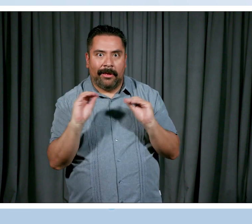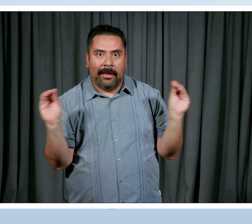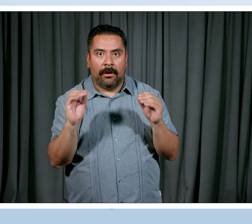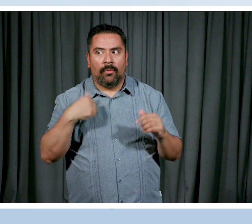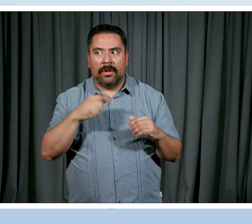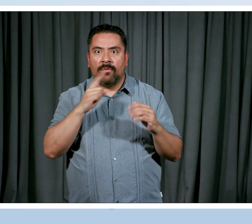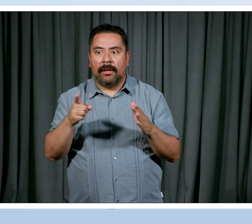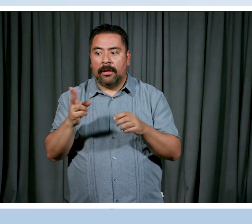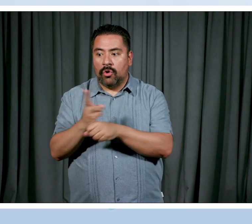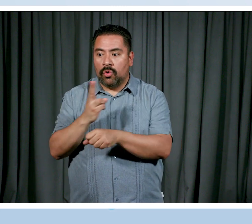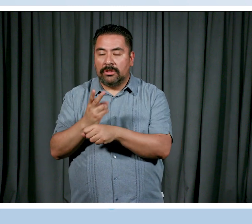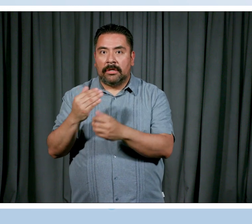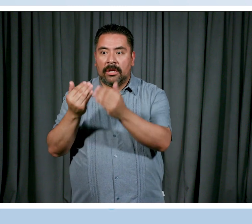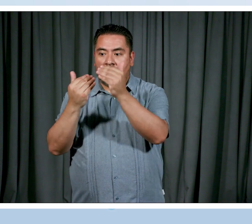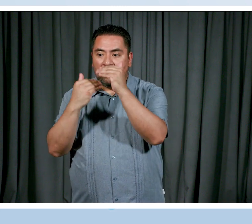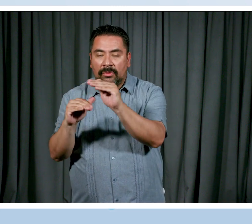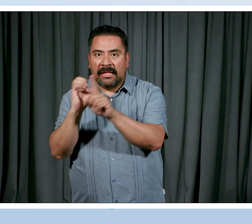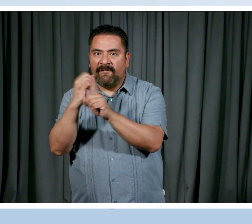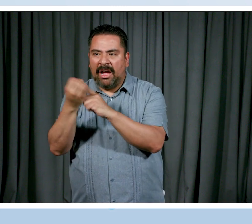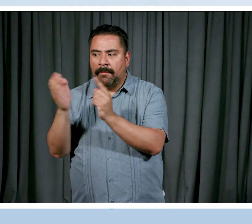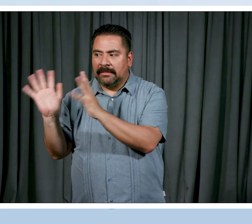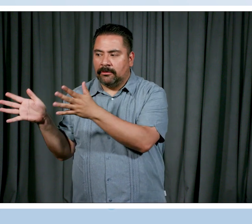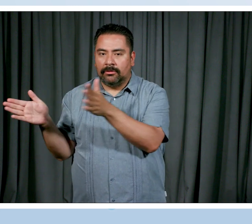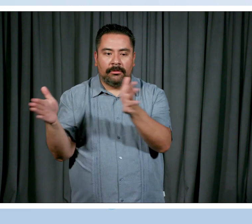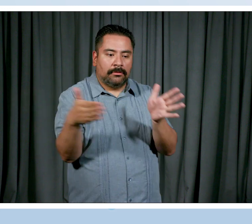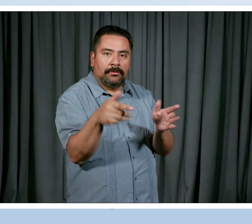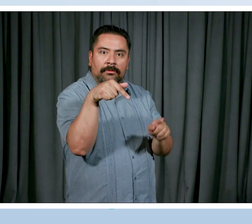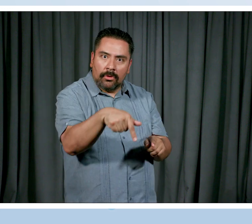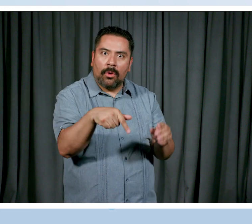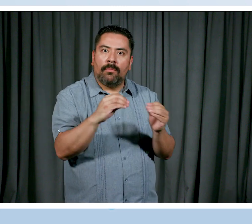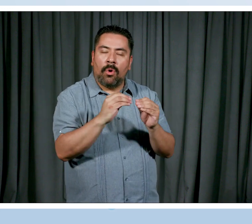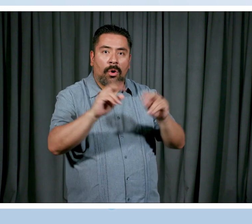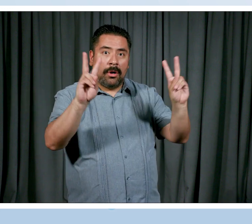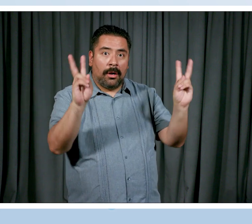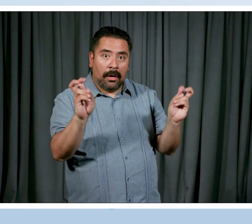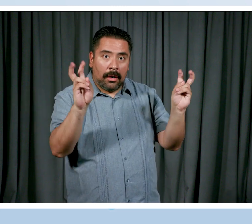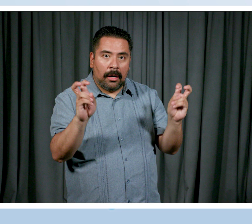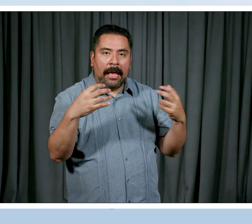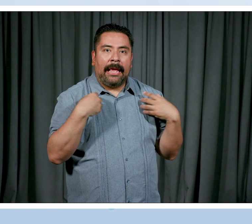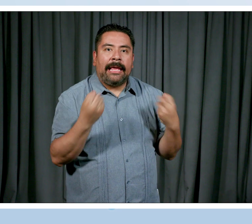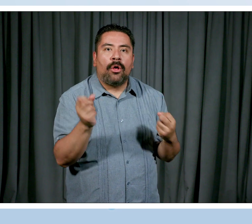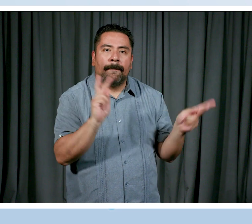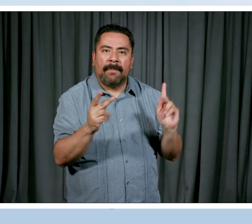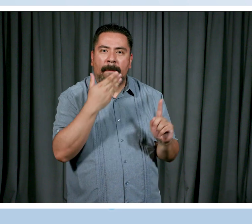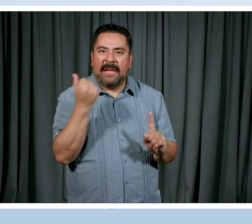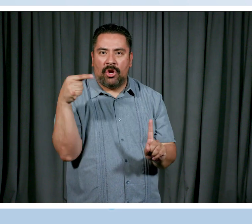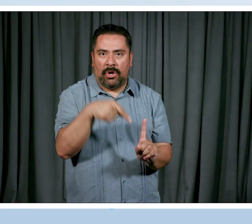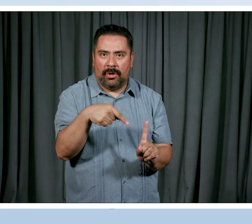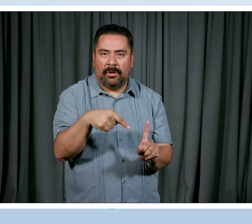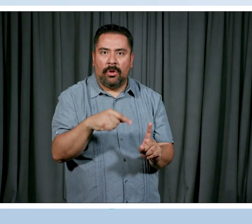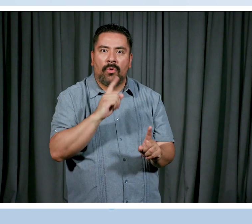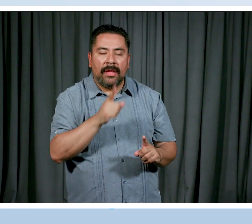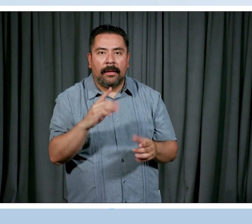move away from using restrictive environments to, I'm doing quotes, heal people,